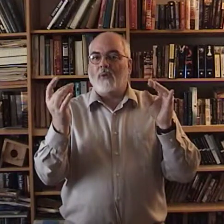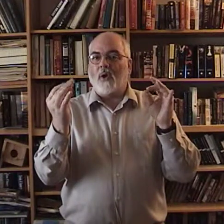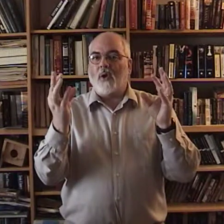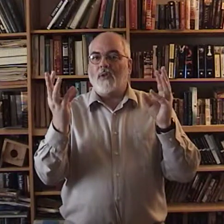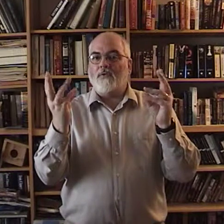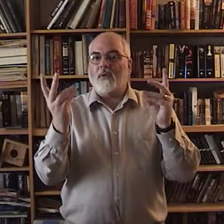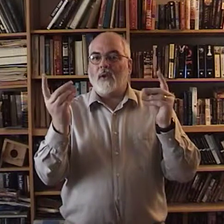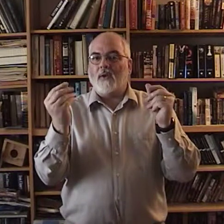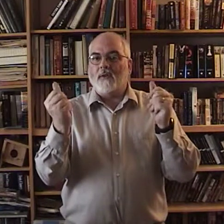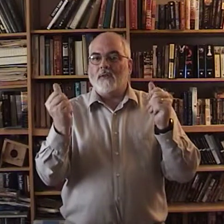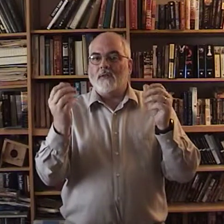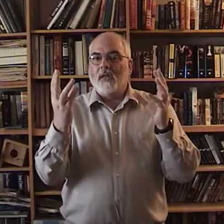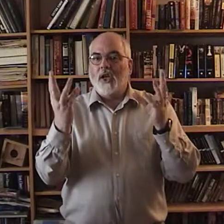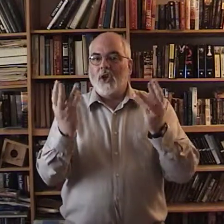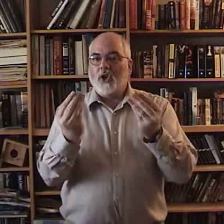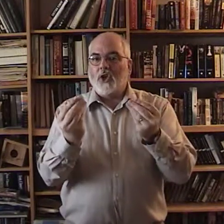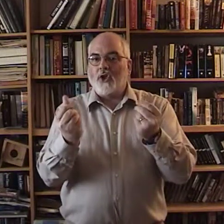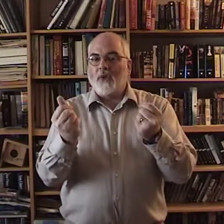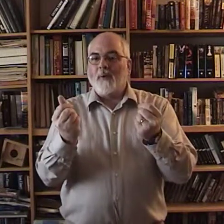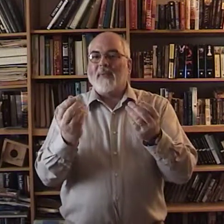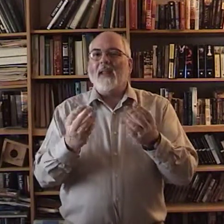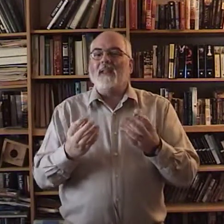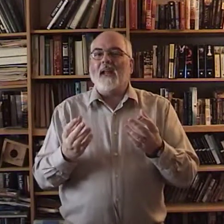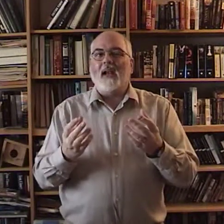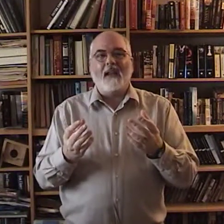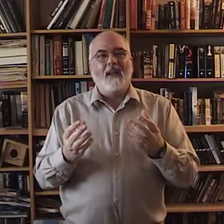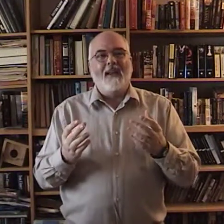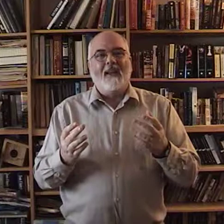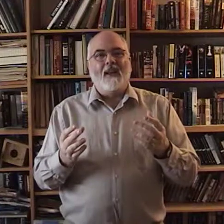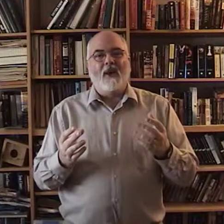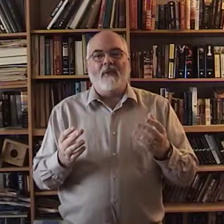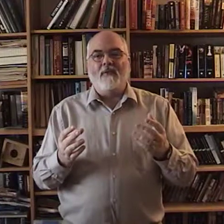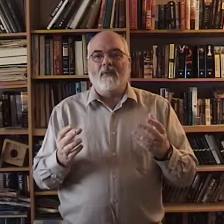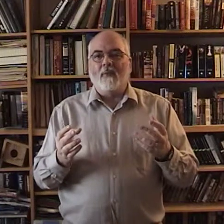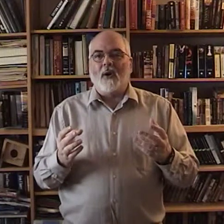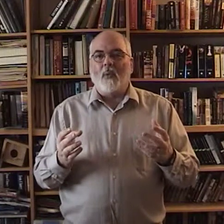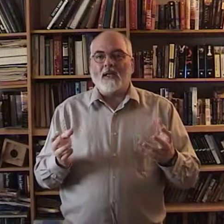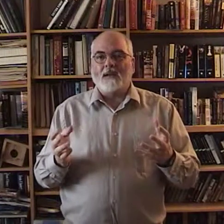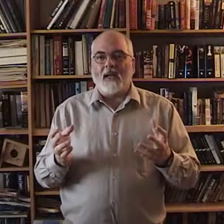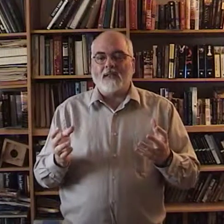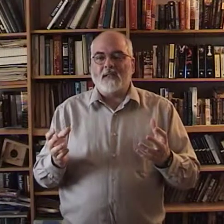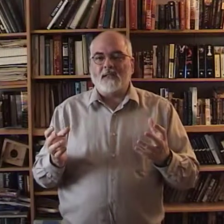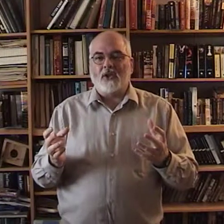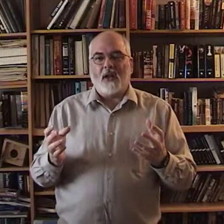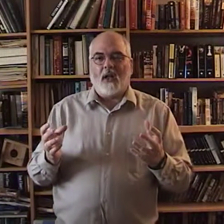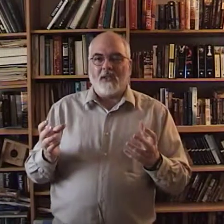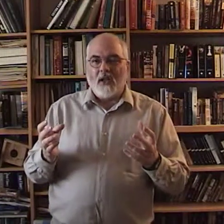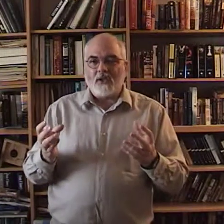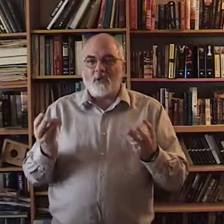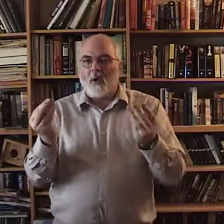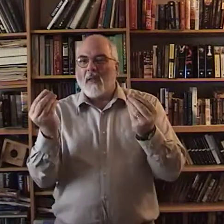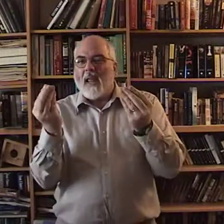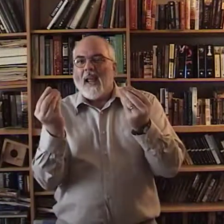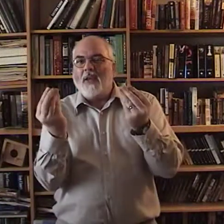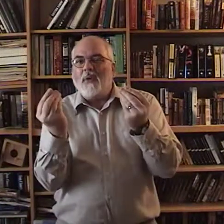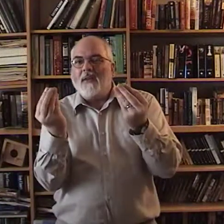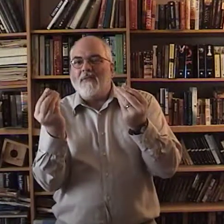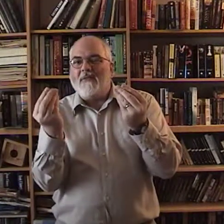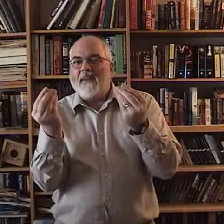all the fingers. It's kind of like, you know, if you've ever been in a West Texas dust storm and you can feel